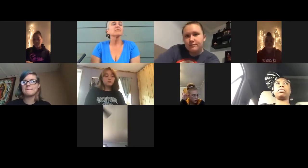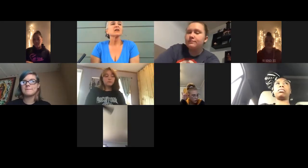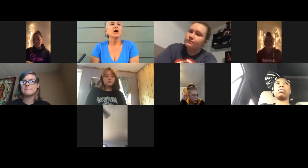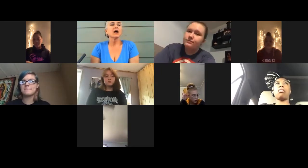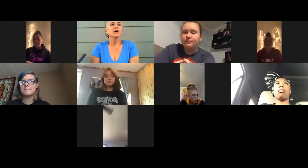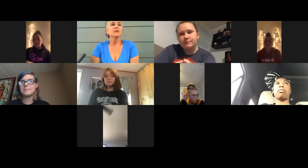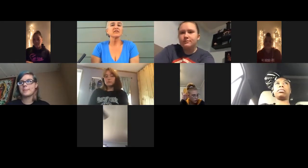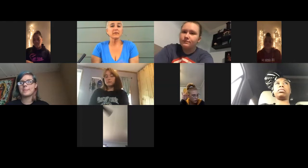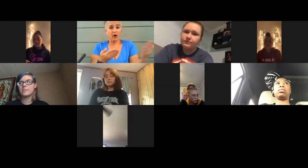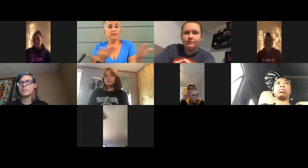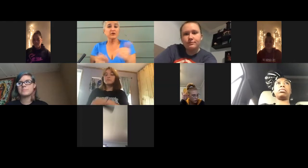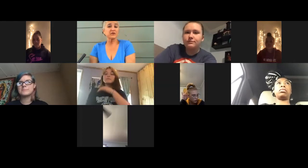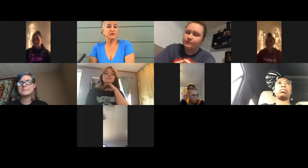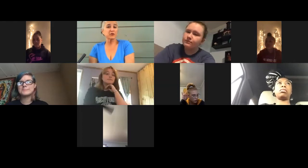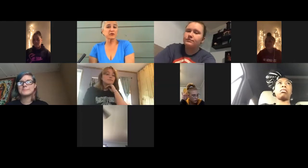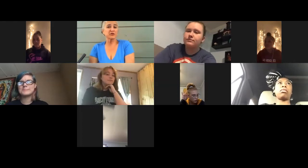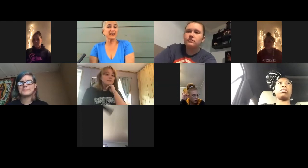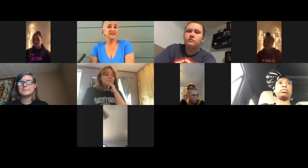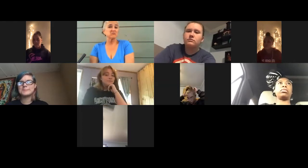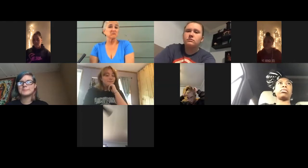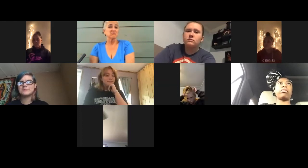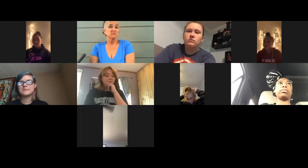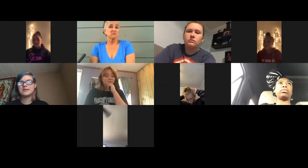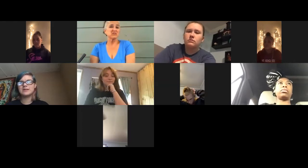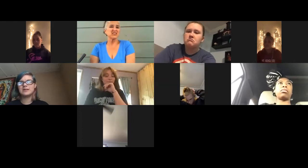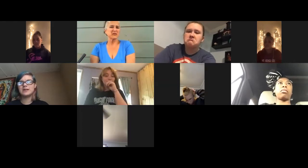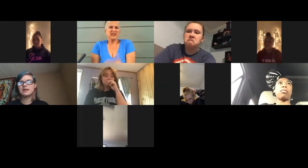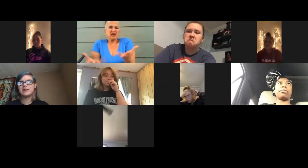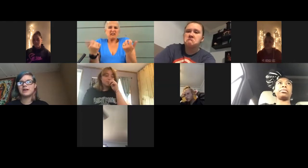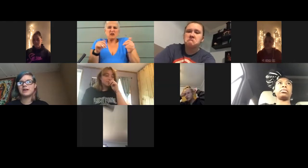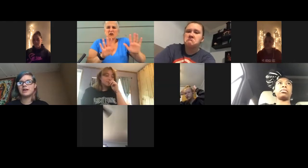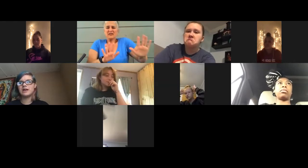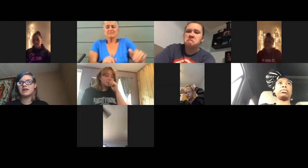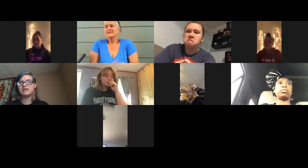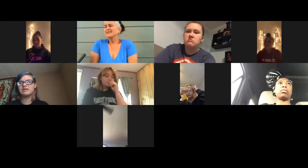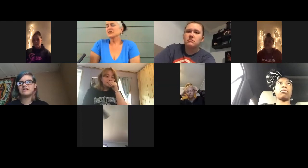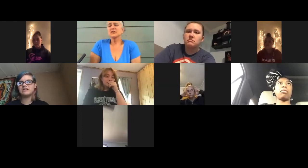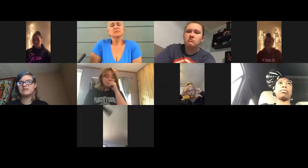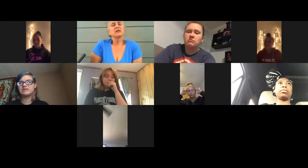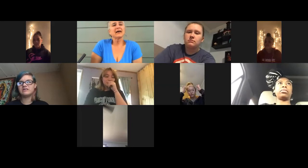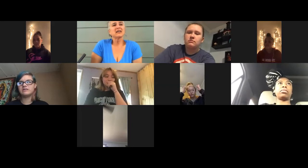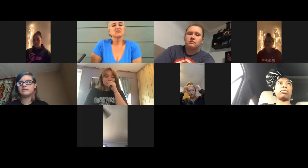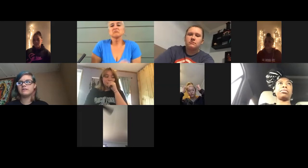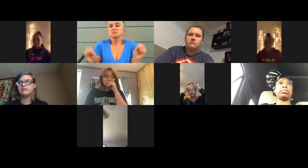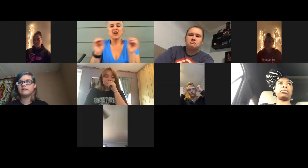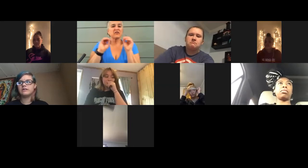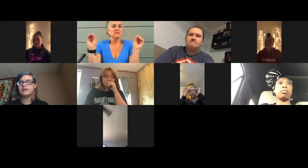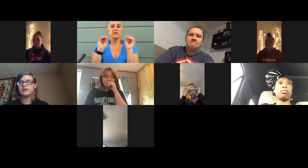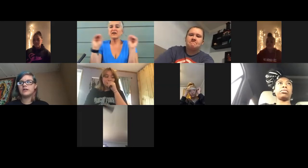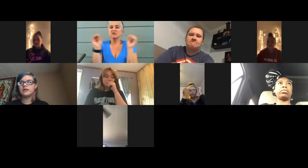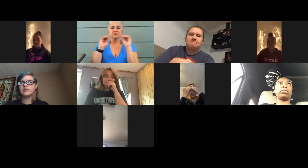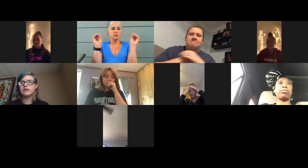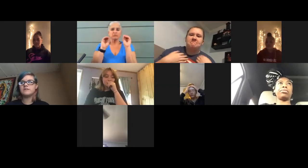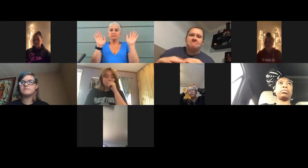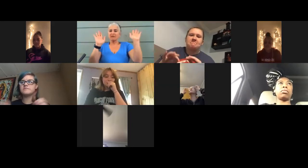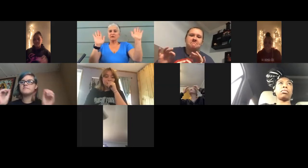socializing. If somebody offers you some food, you're just like, instead of being like, don't want it, you could just be like, nothing,